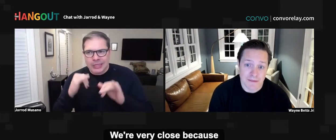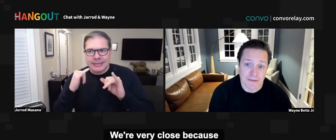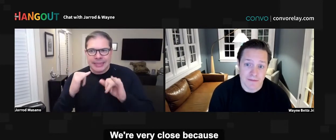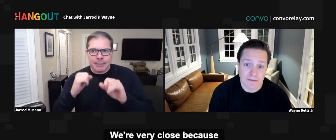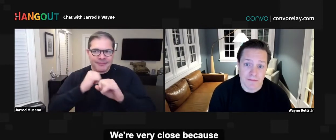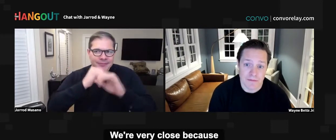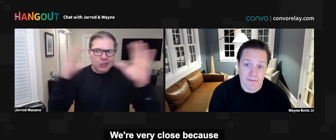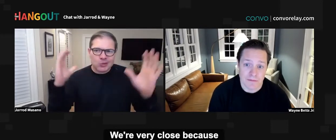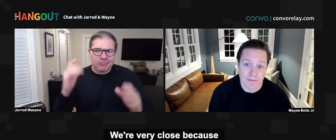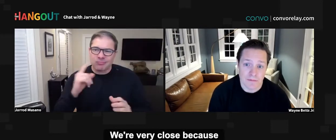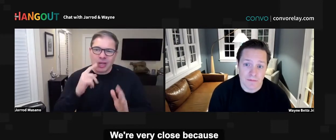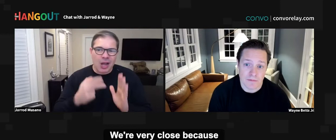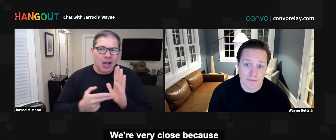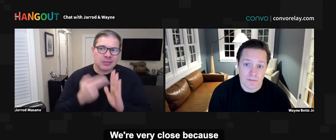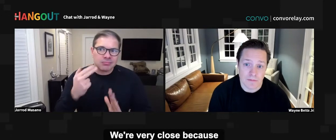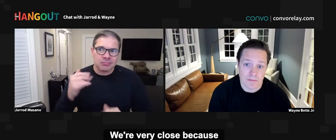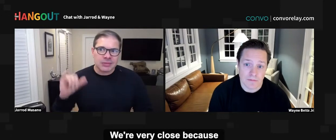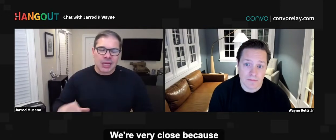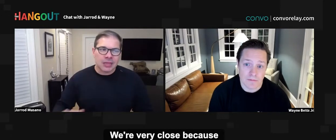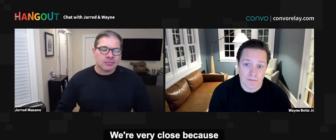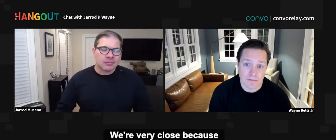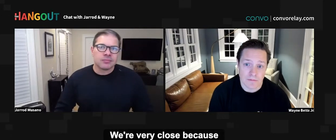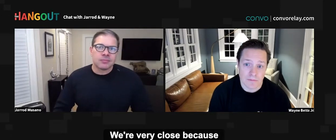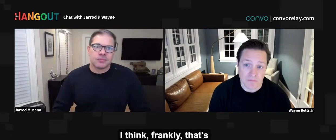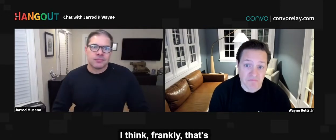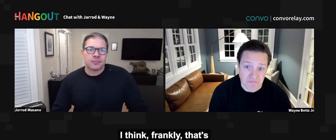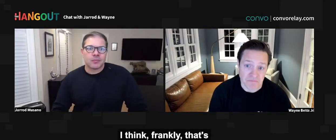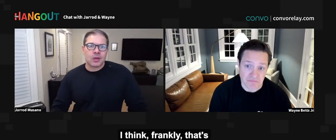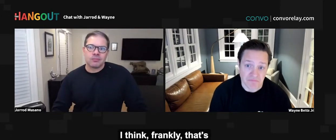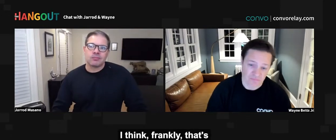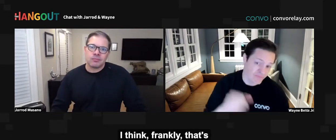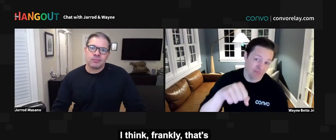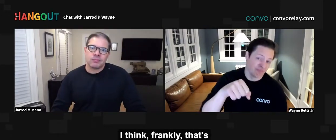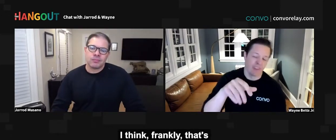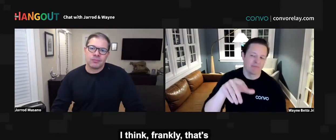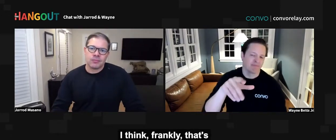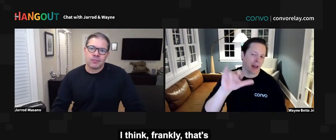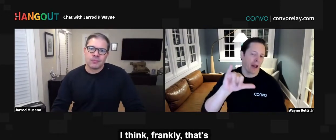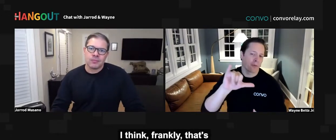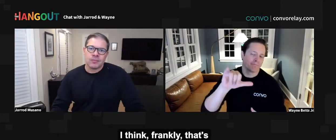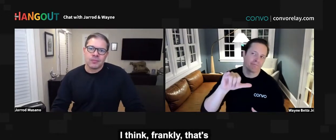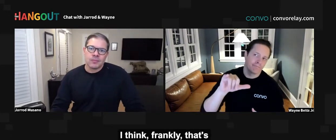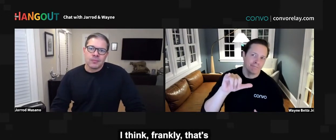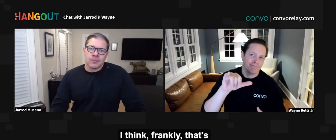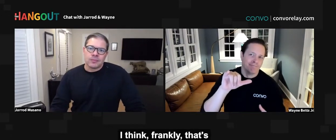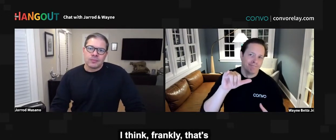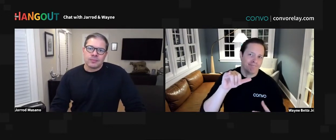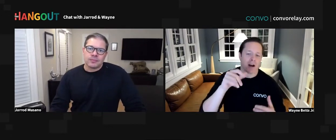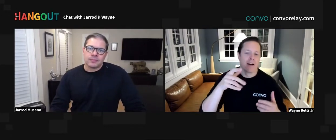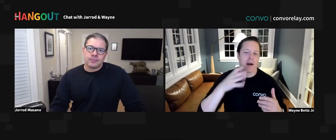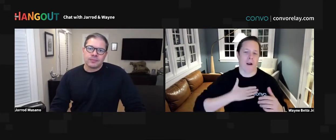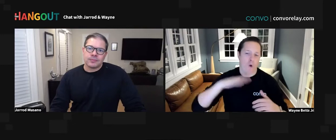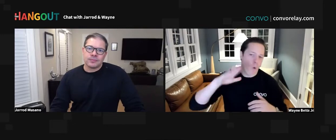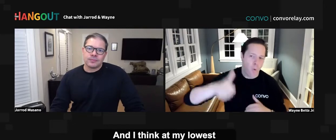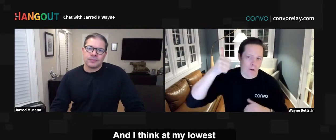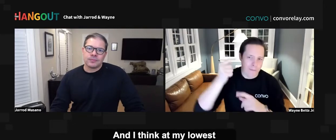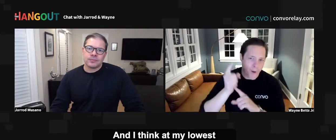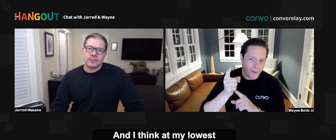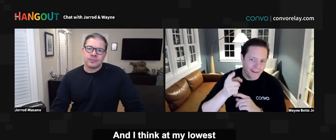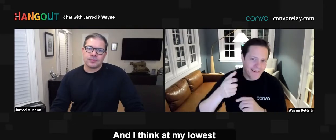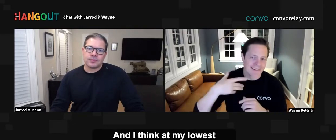very close because we share a common vision. I think, frankly, that's really the key to this. I